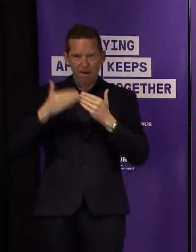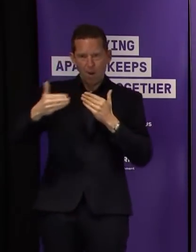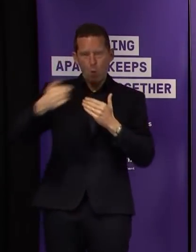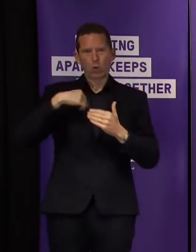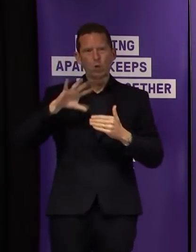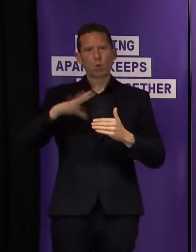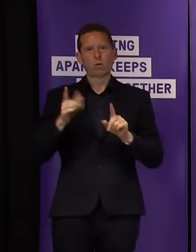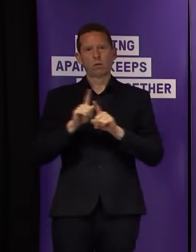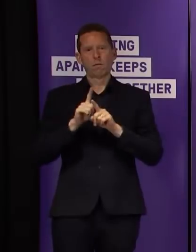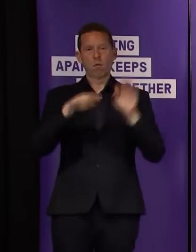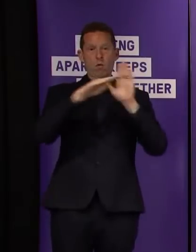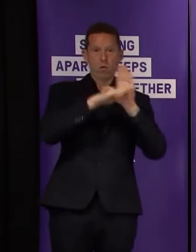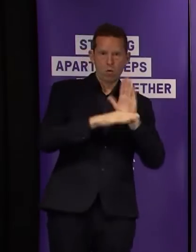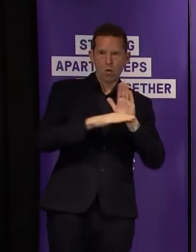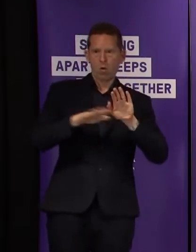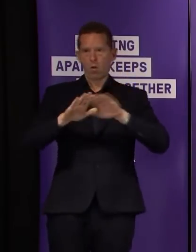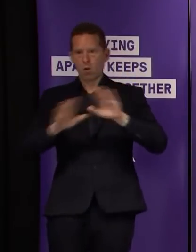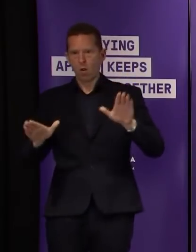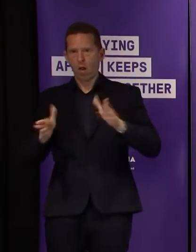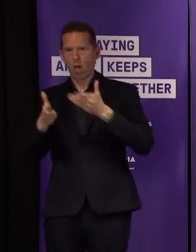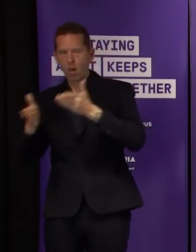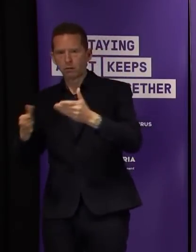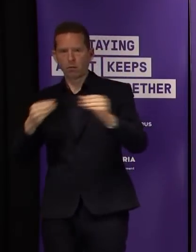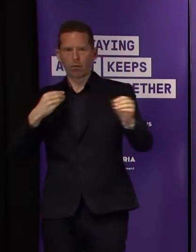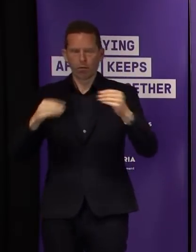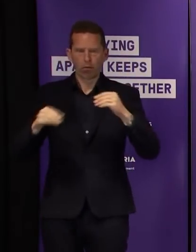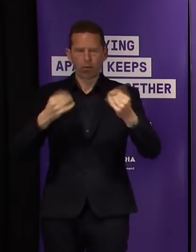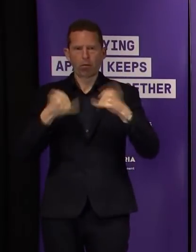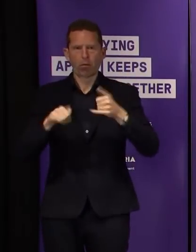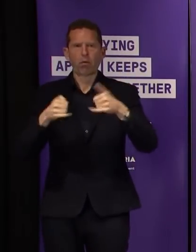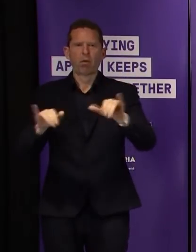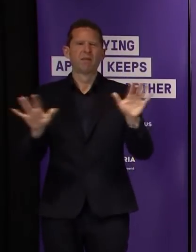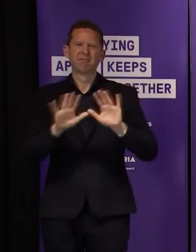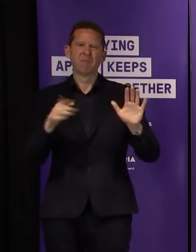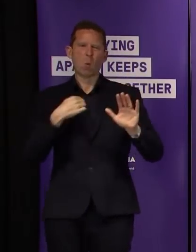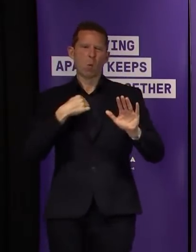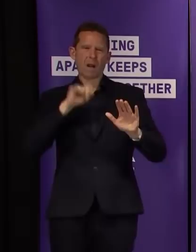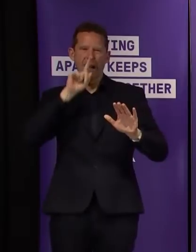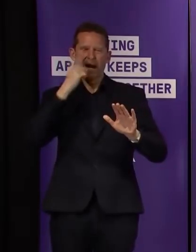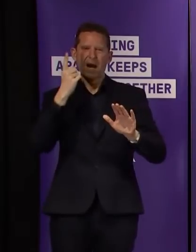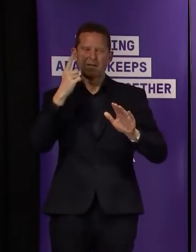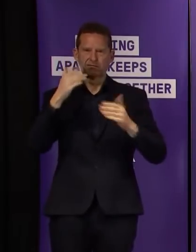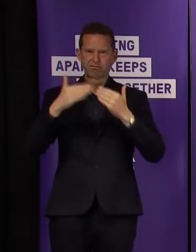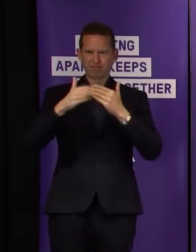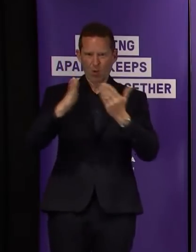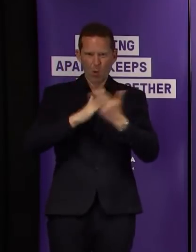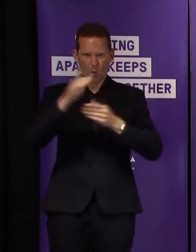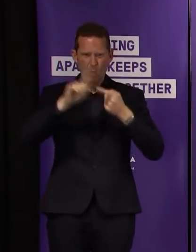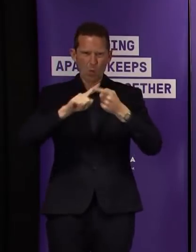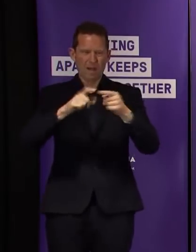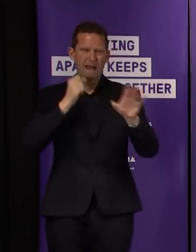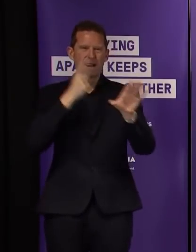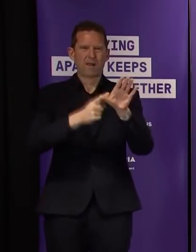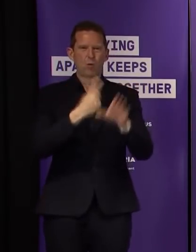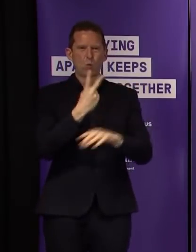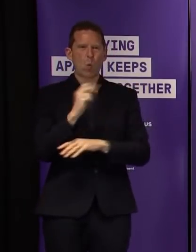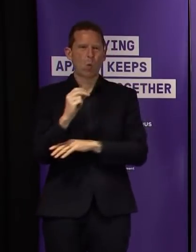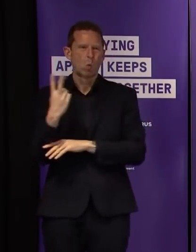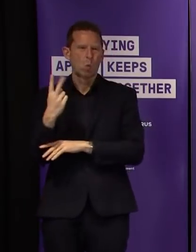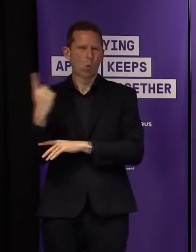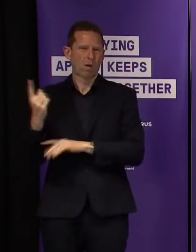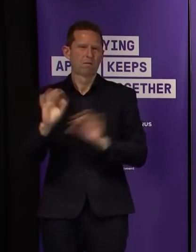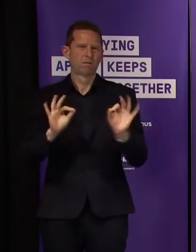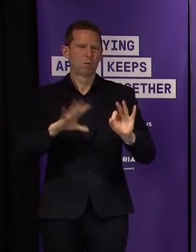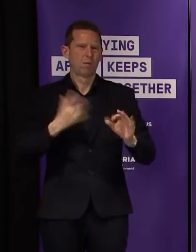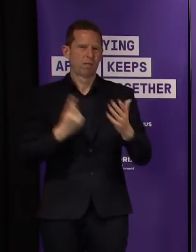off. That's just no way. That's no way for us to spend next year. Premier, you said that you understand people